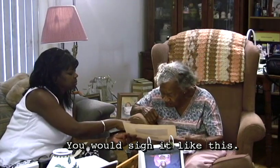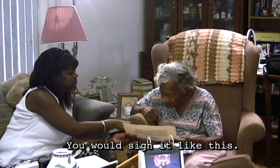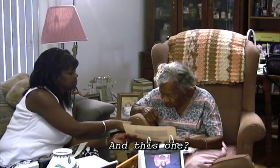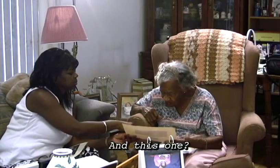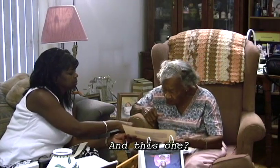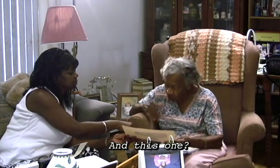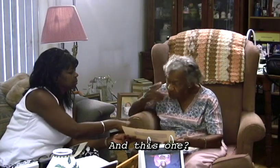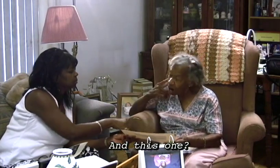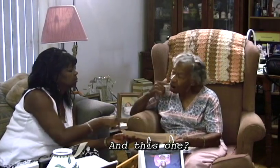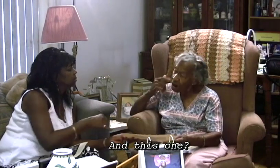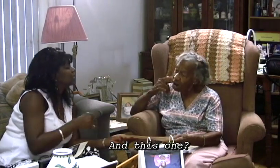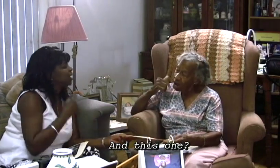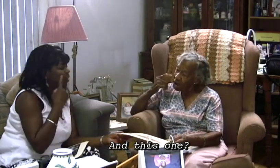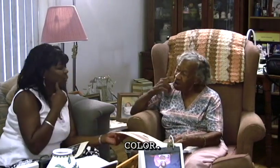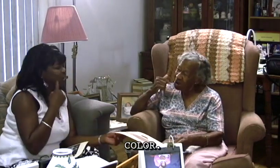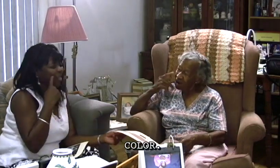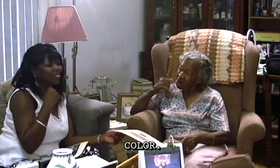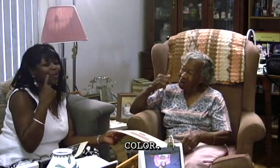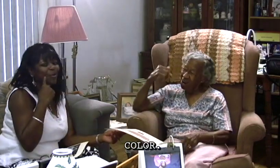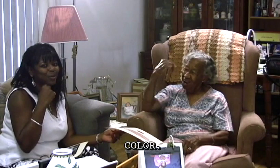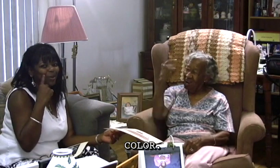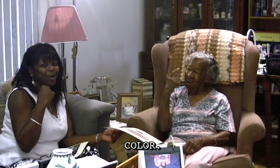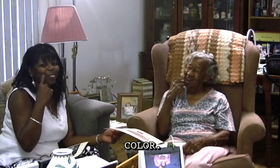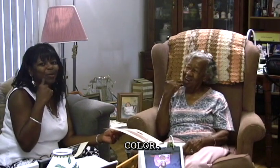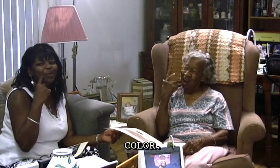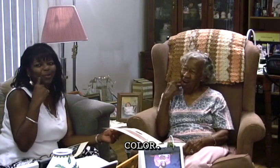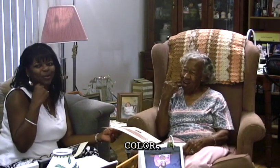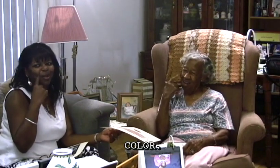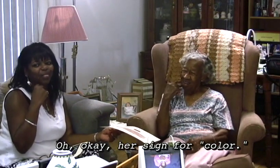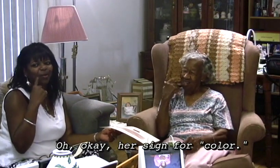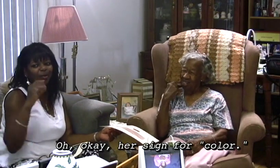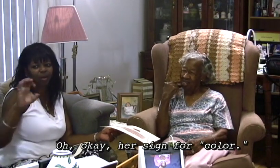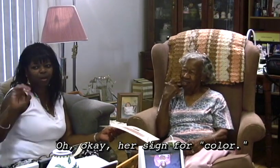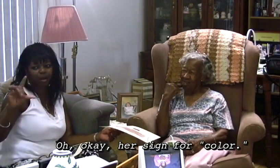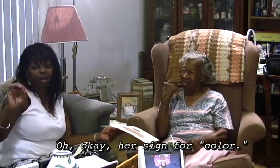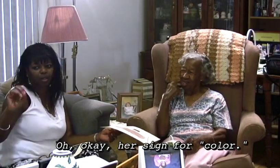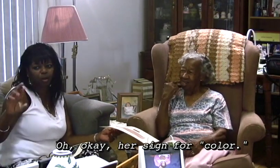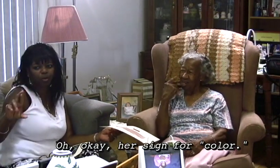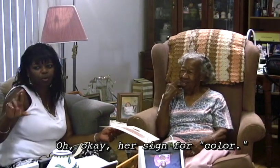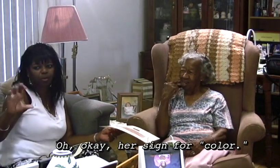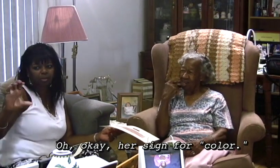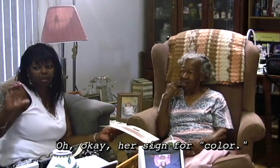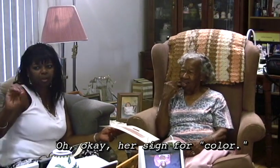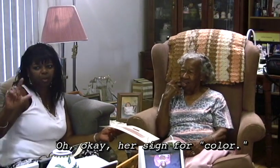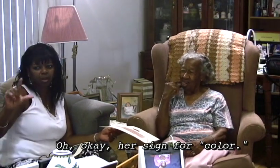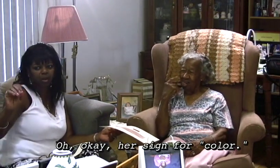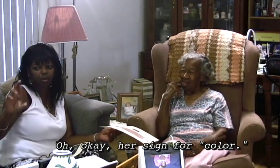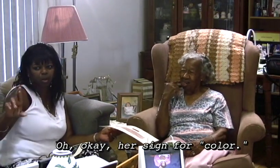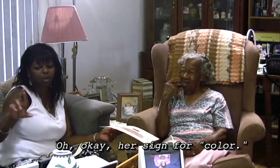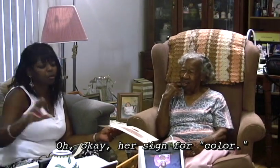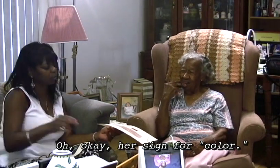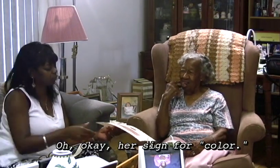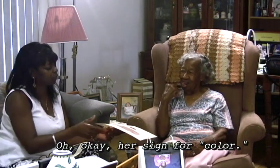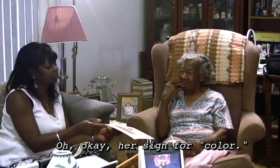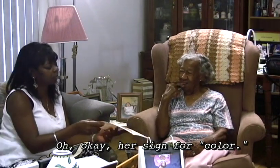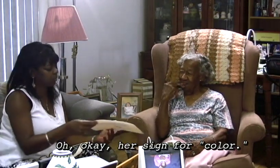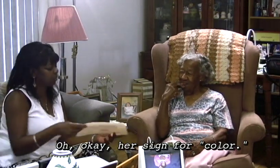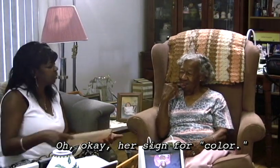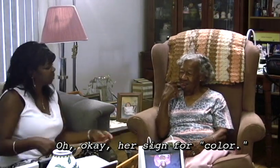And this one? Color. Oh, okay. You Just sign it for like that. color. Mm-hmm.